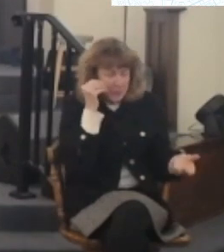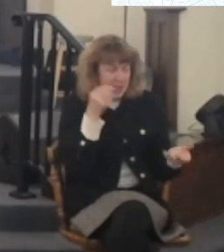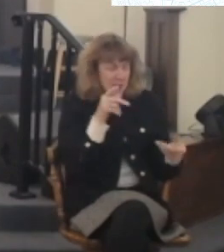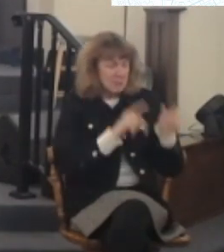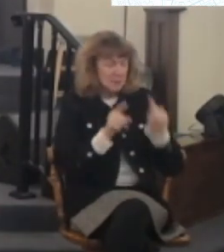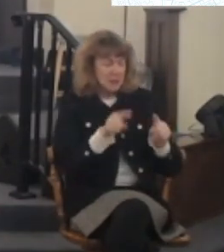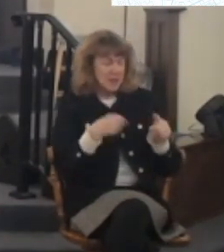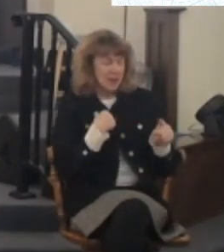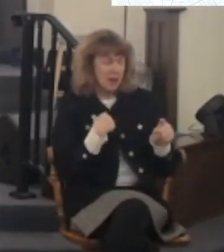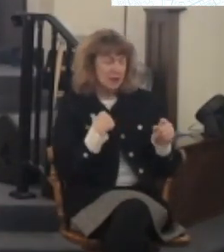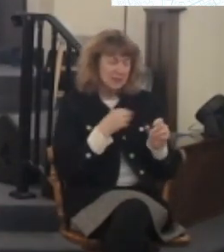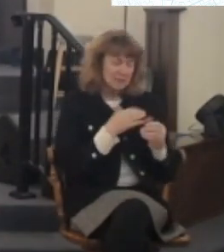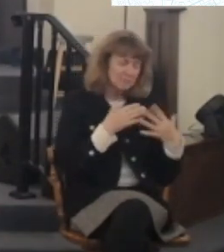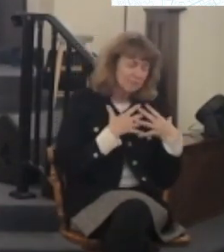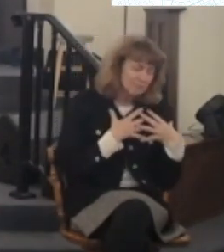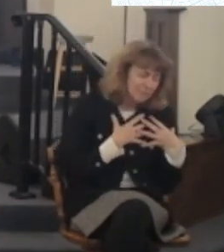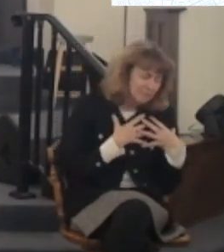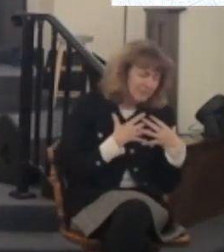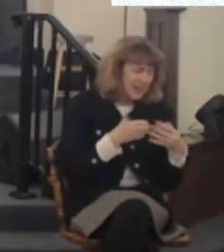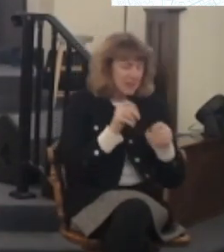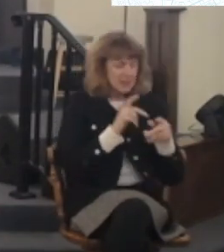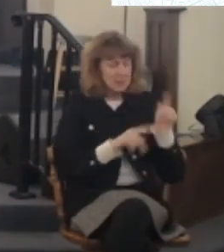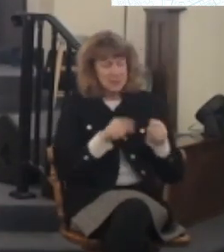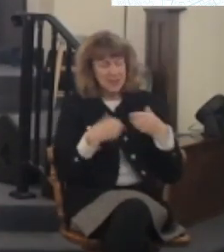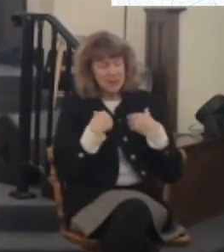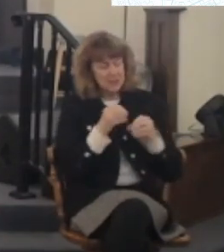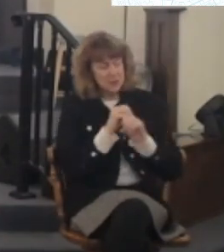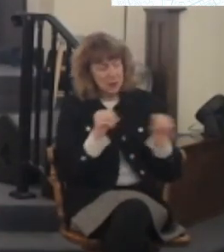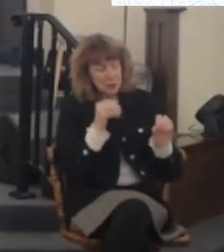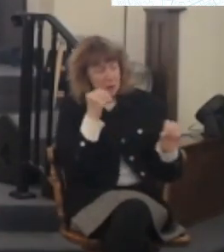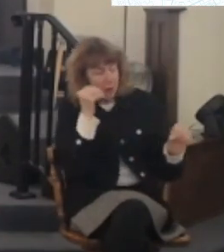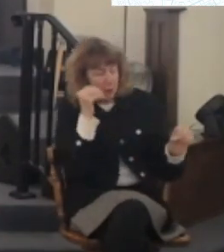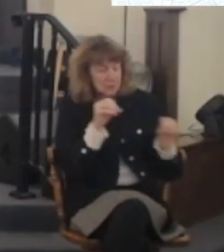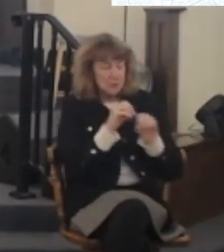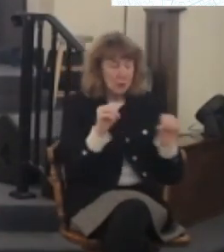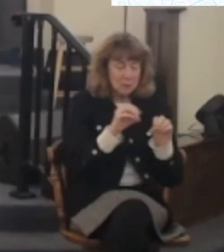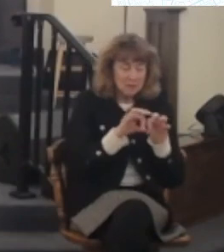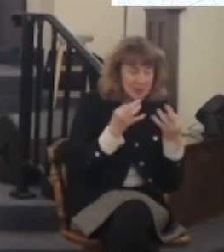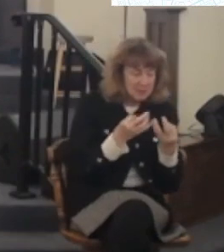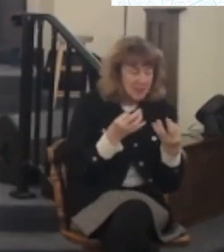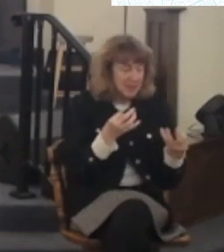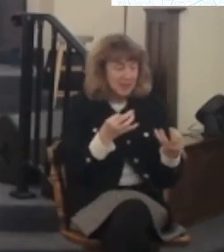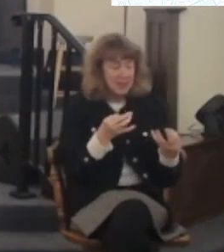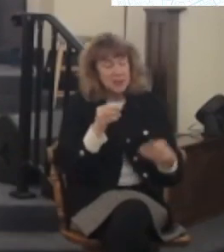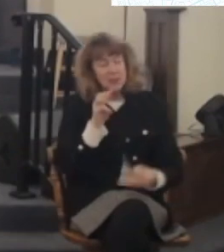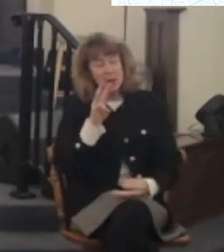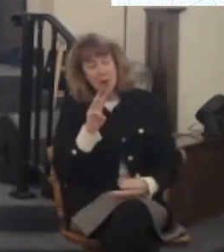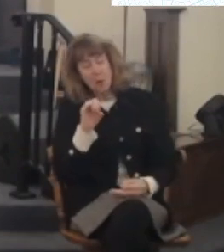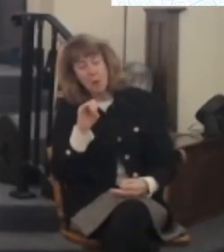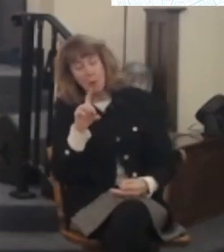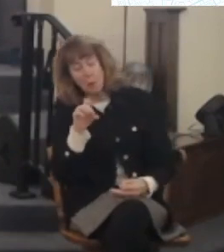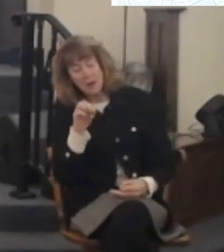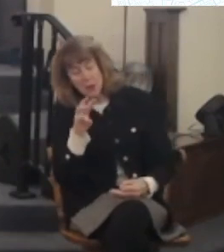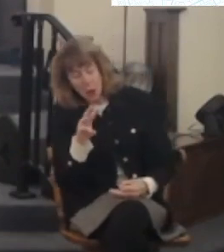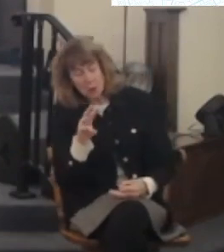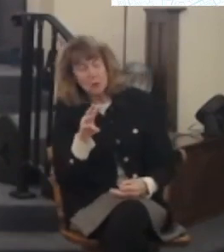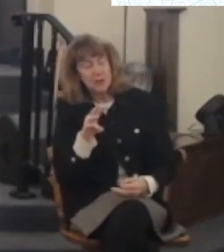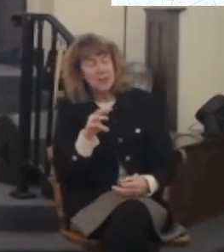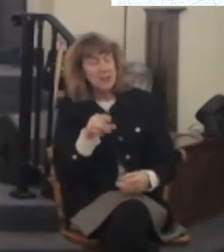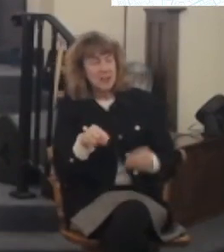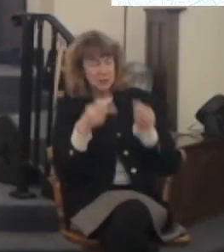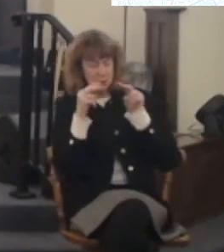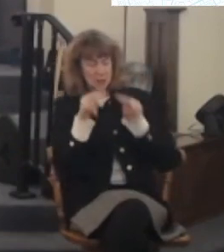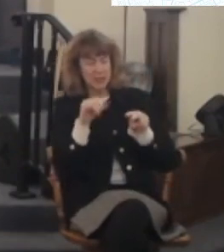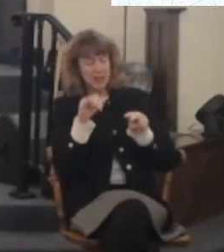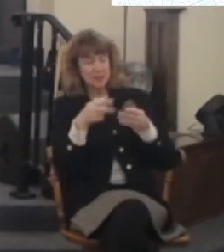oppressed, the fatherless, the widow? If you are looking at